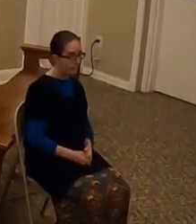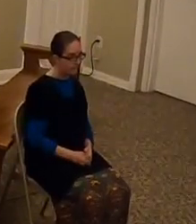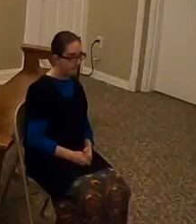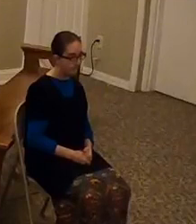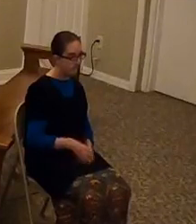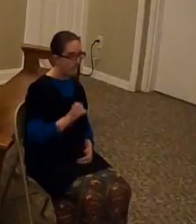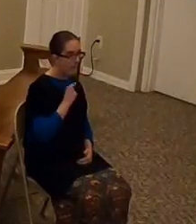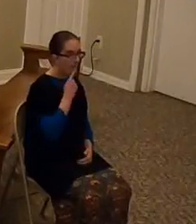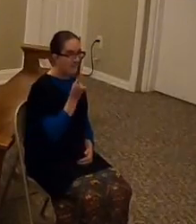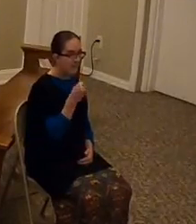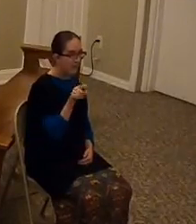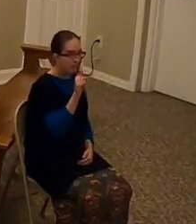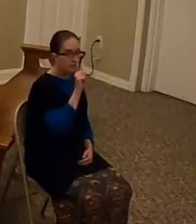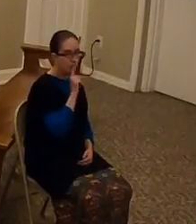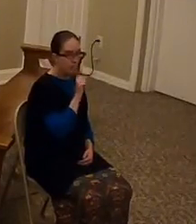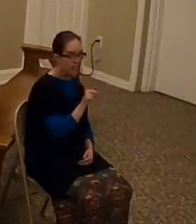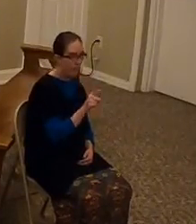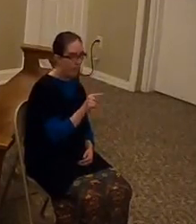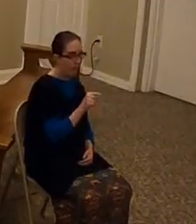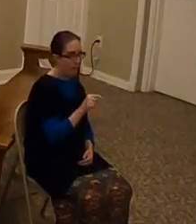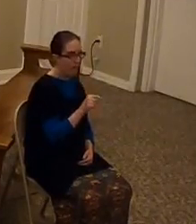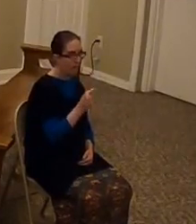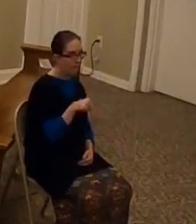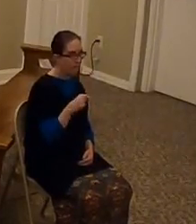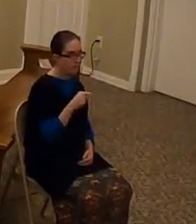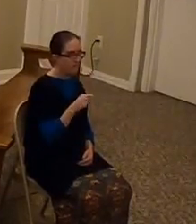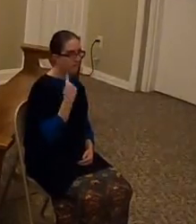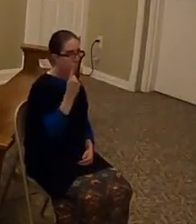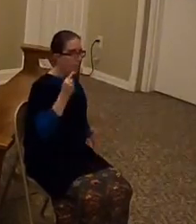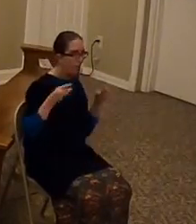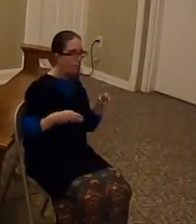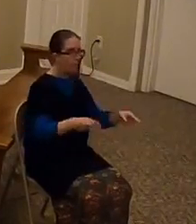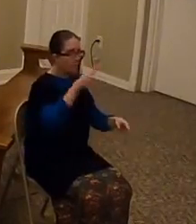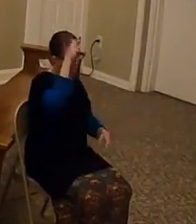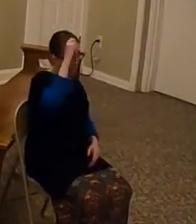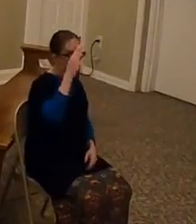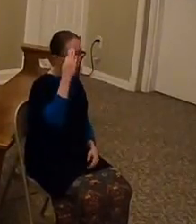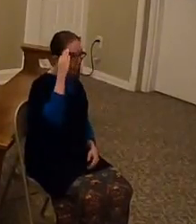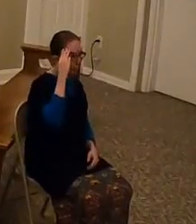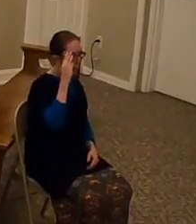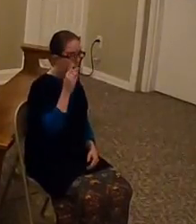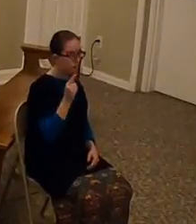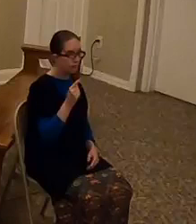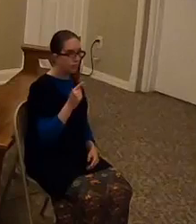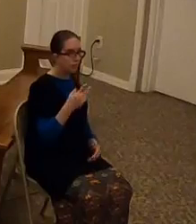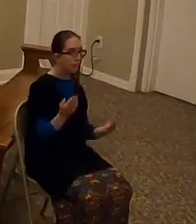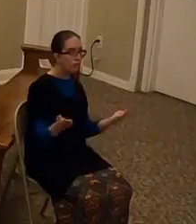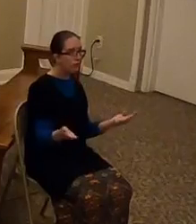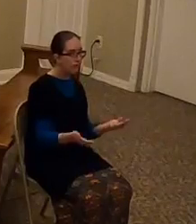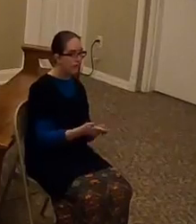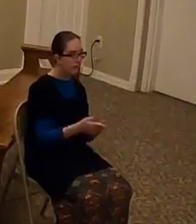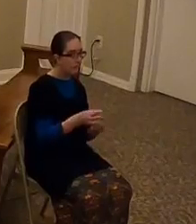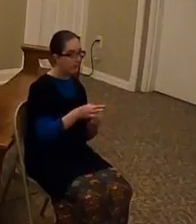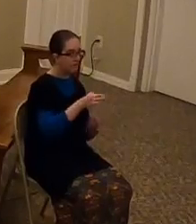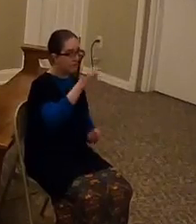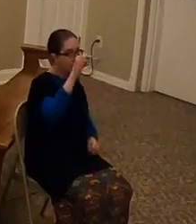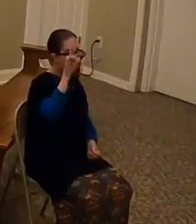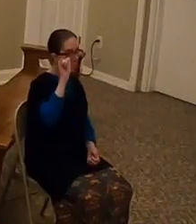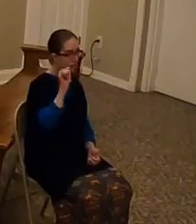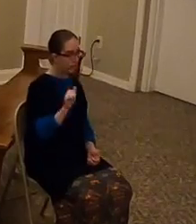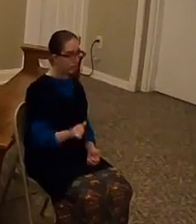Now, I'm going to tell the truth. The only way He knows you're here